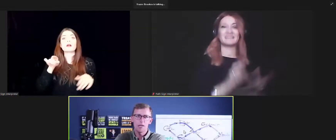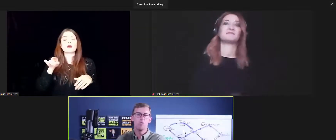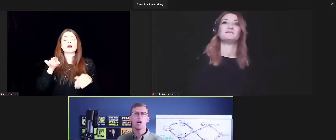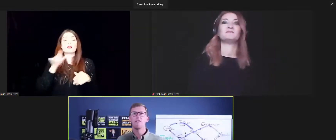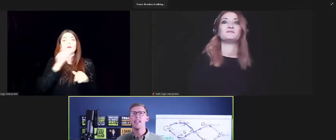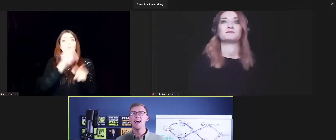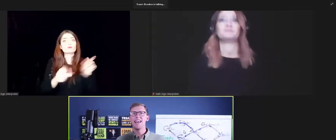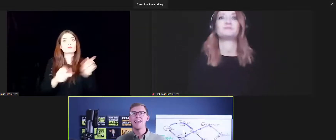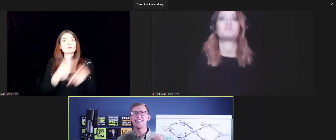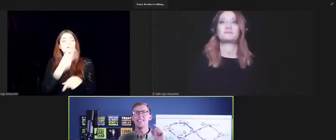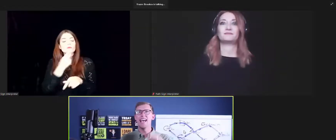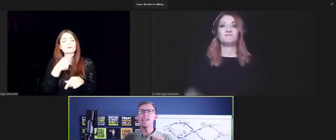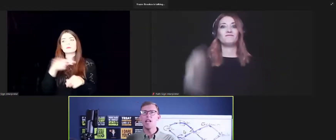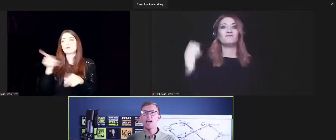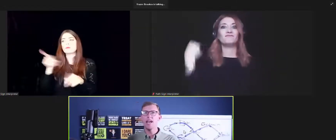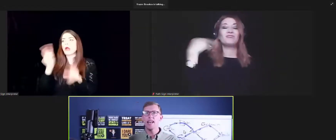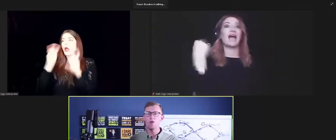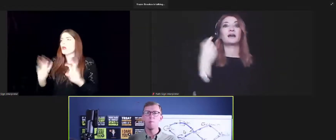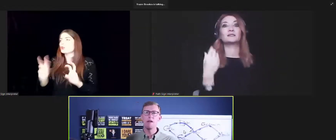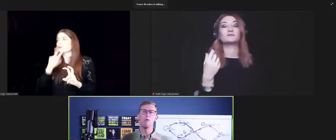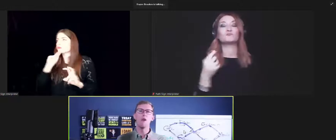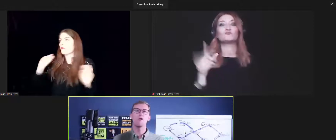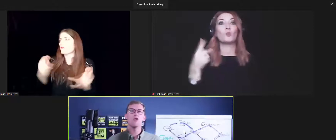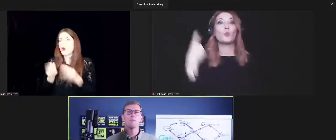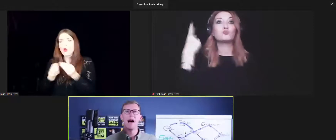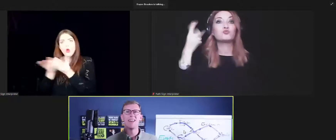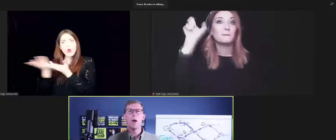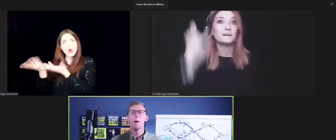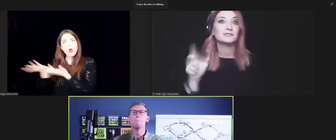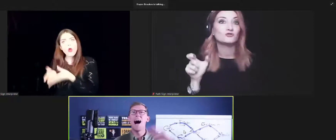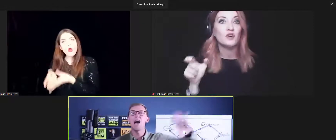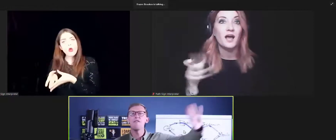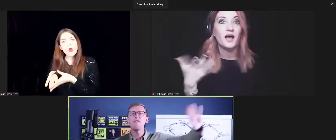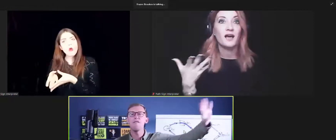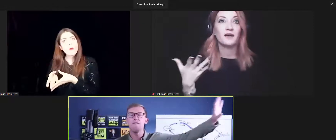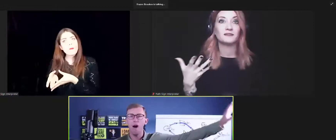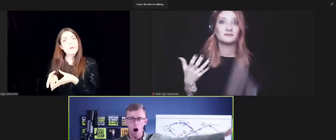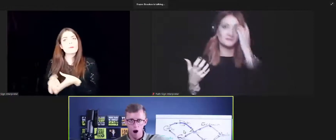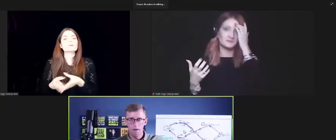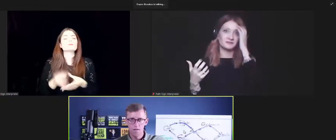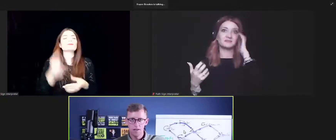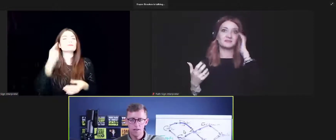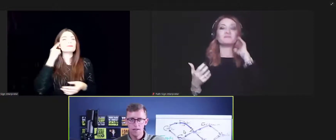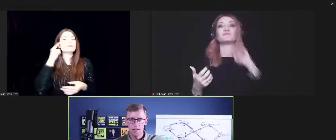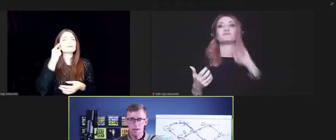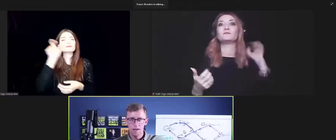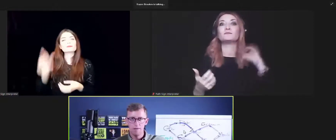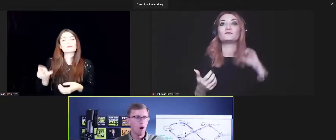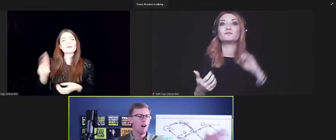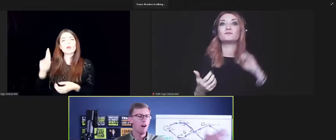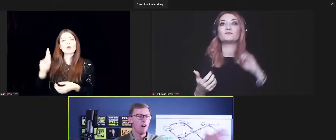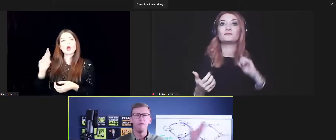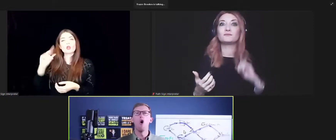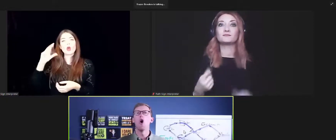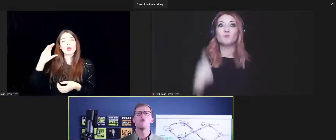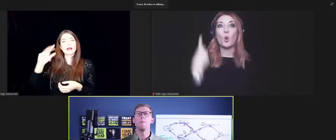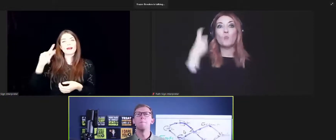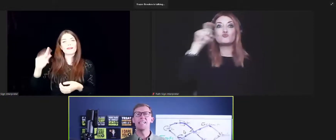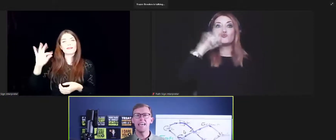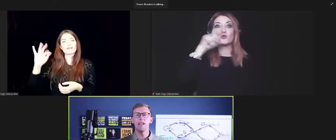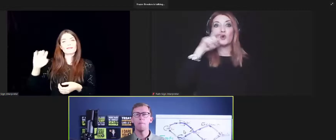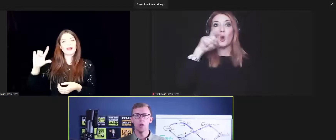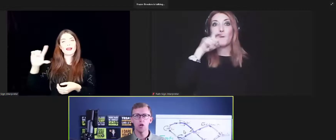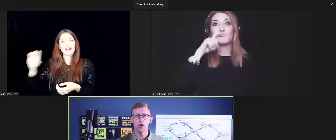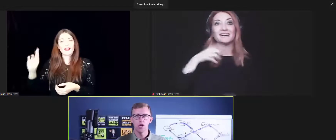Mr. Rockefeller in today's day and age would be the richest man by far at $400